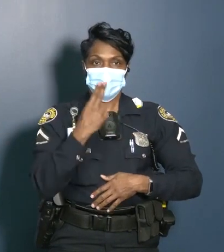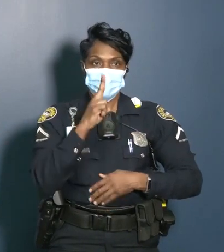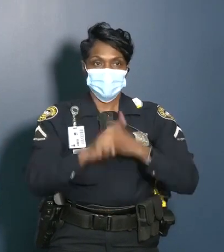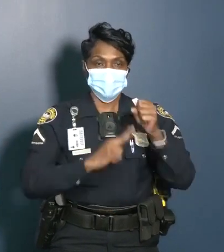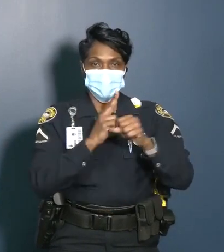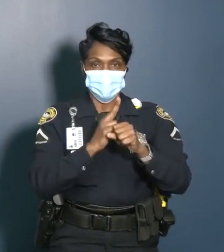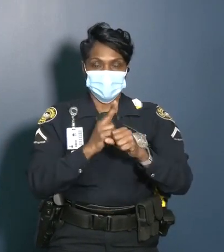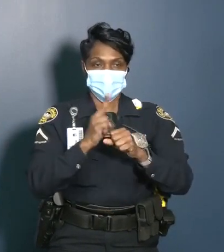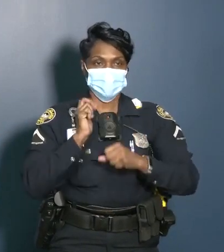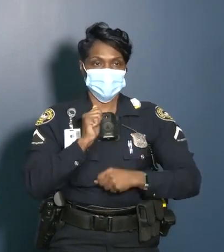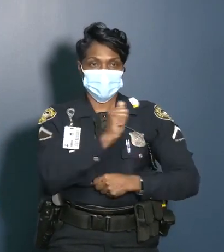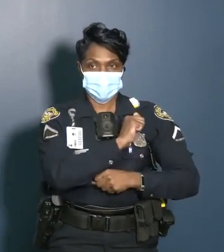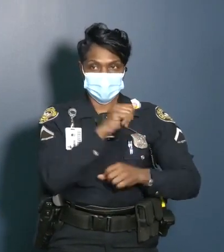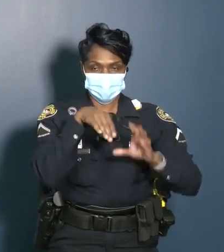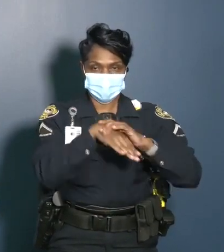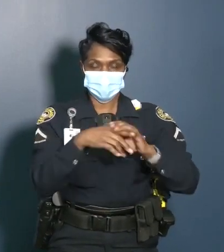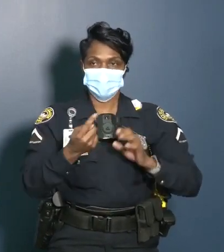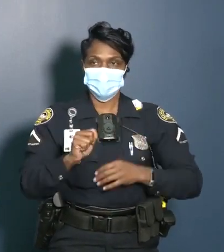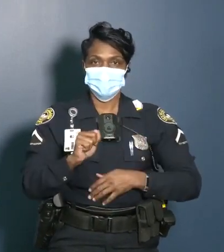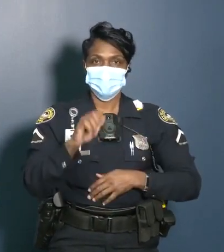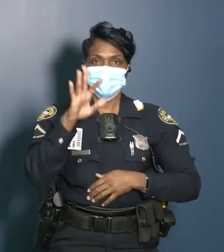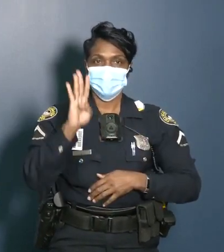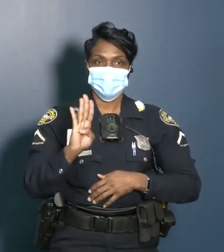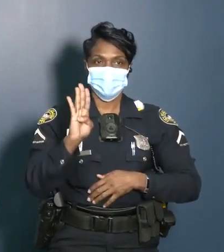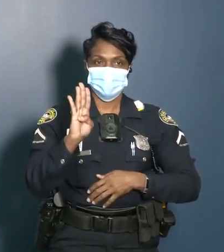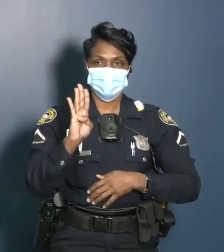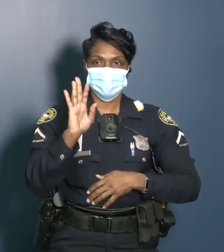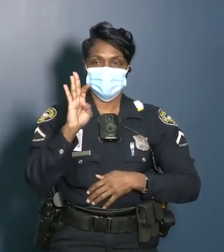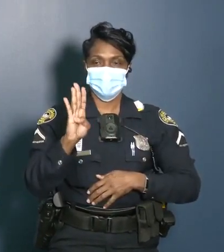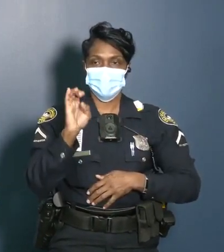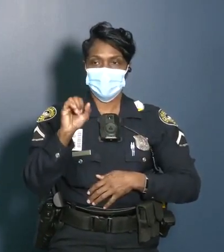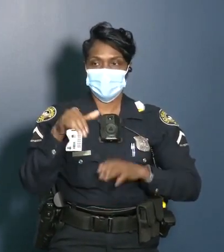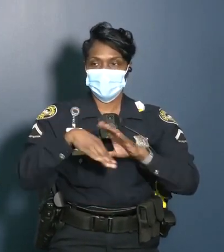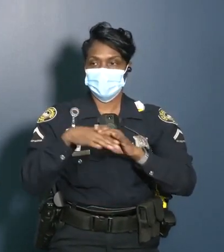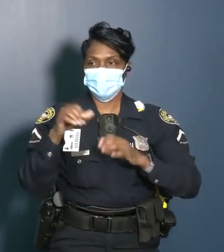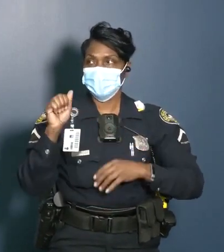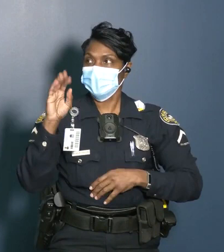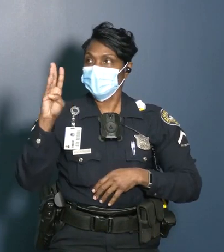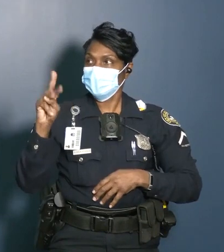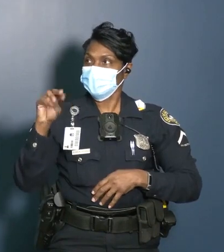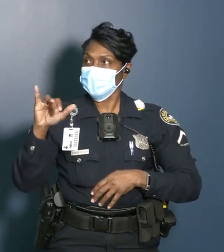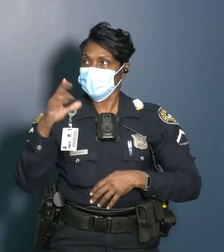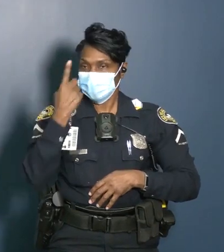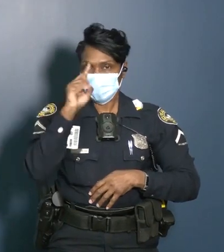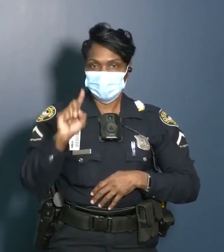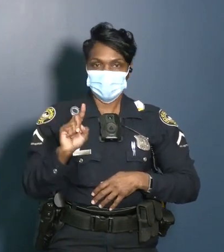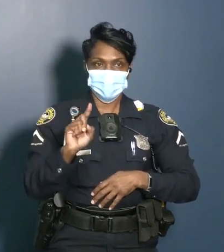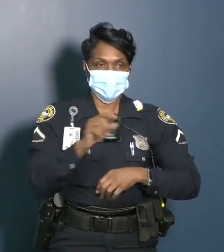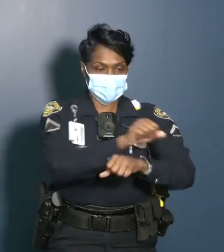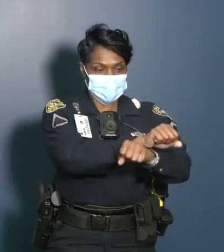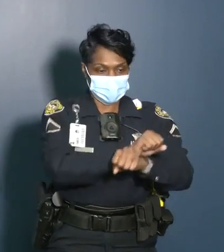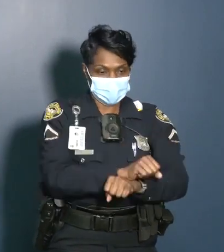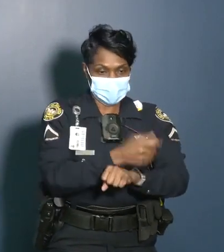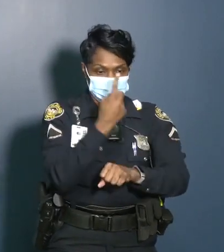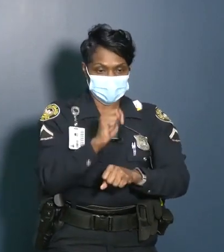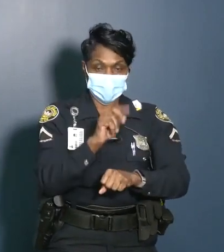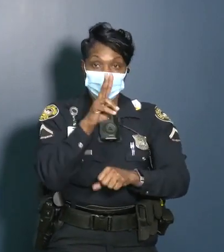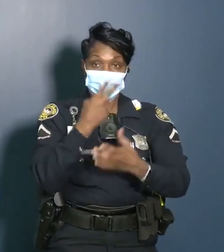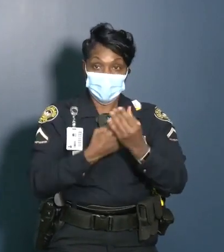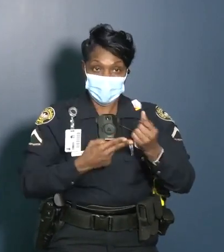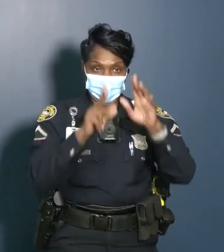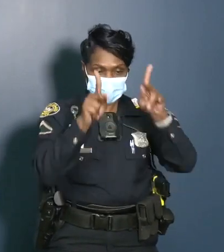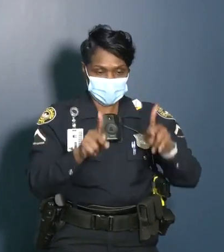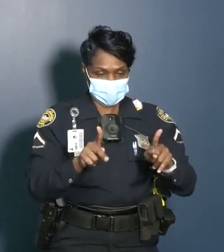Attorney's Office in Miami, and the FBI Field Office in Miami for the apprehension of Mr. Boyd and Mr. Pitts.